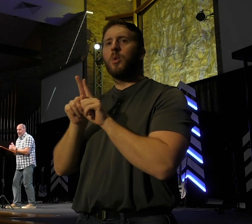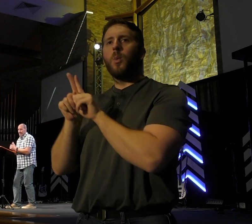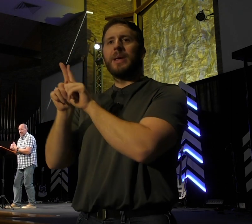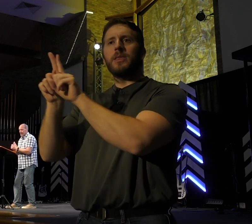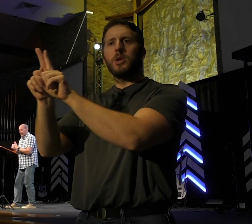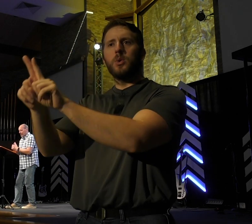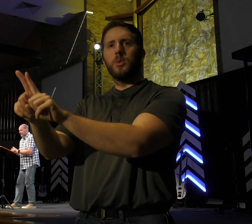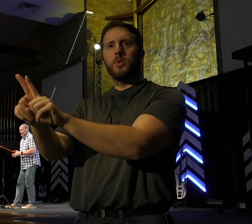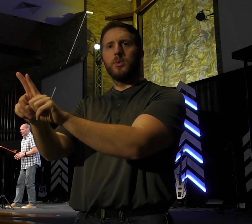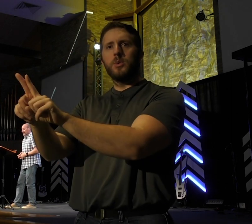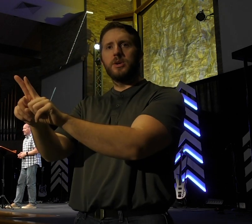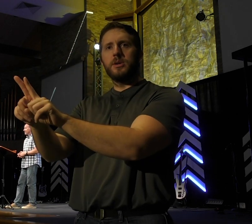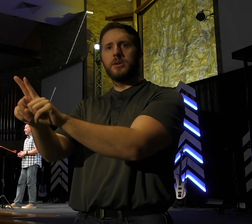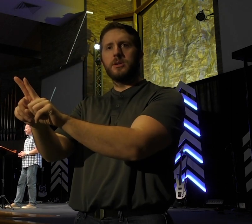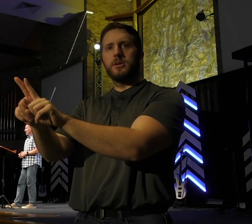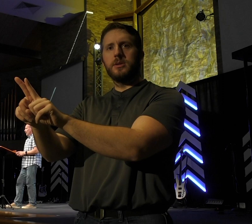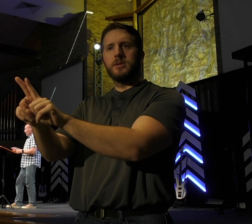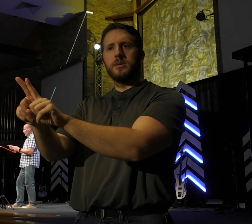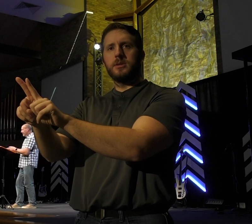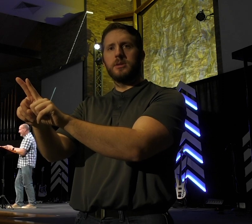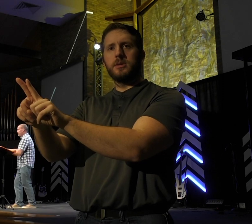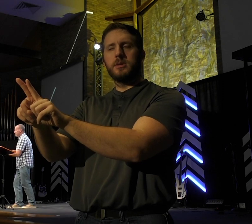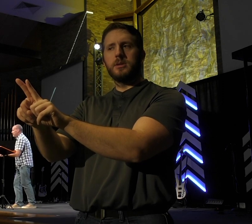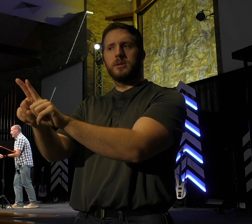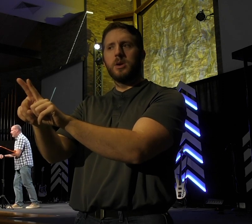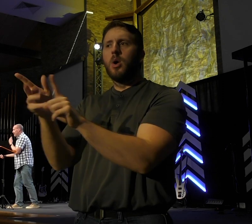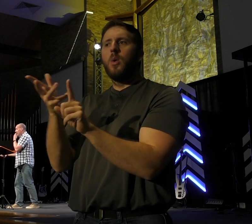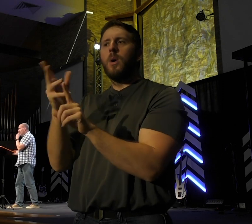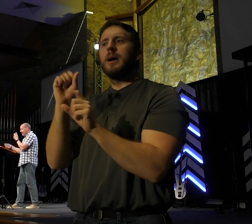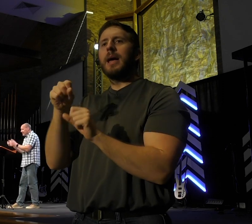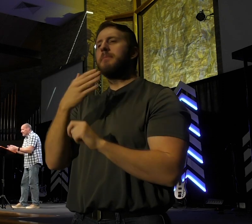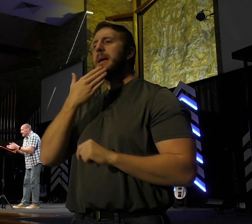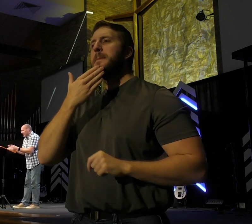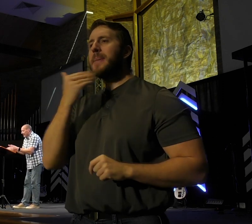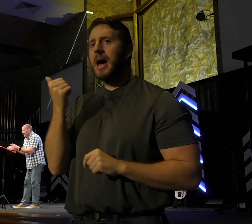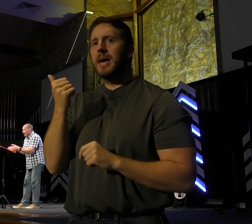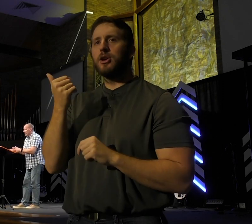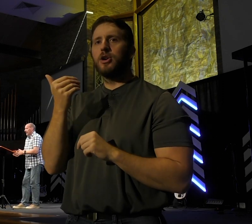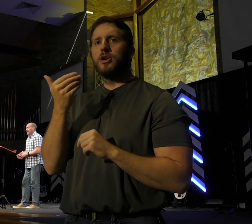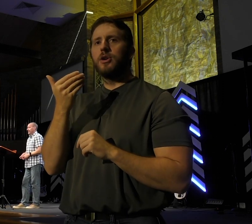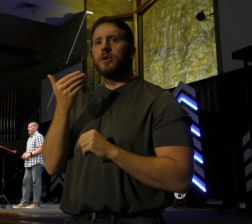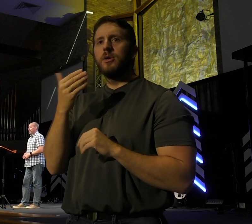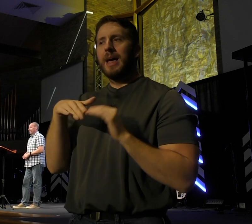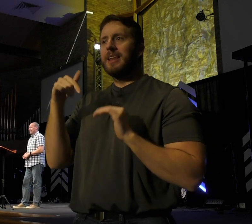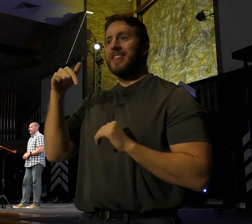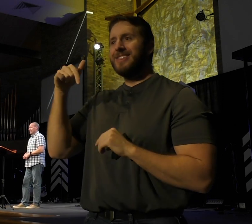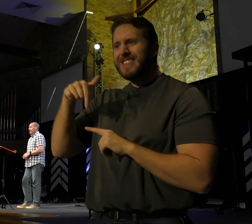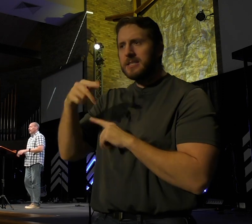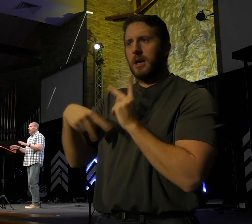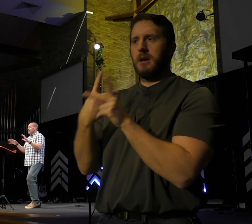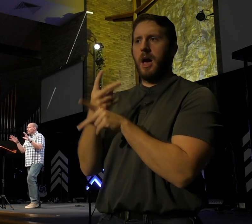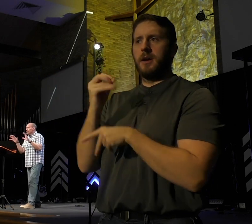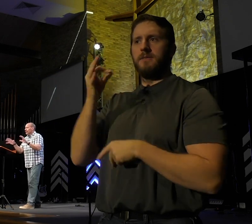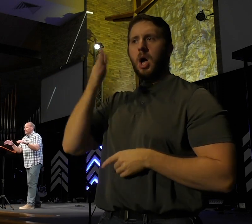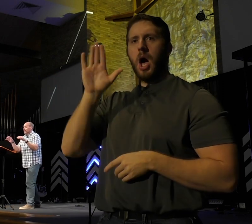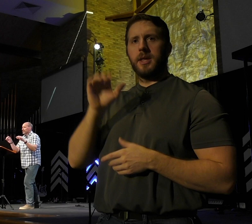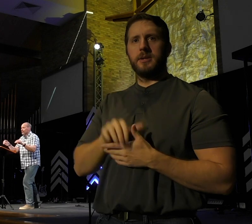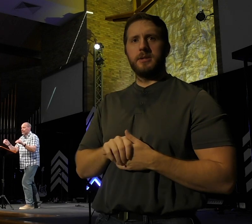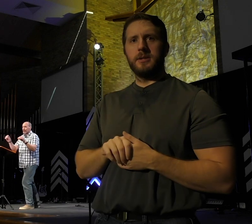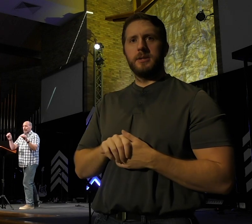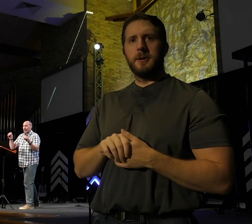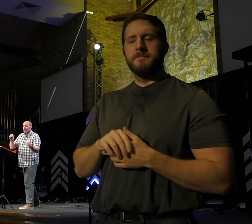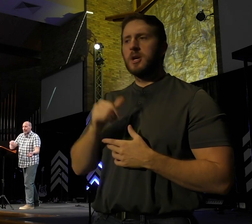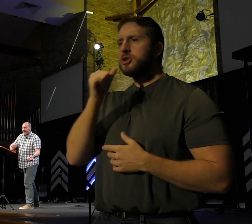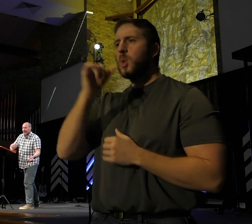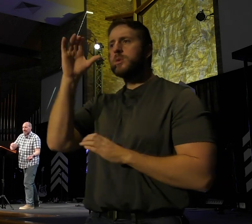that furnace of suffering? What can be better than this kind of God? Don't